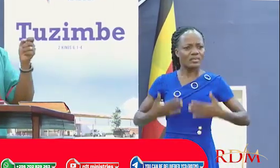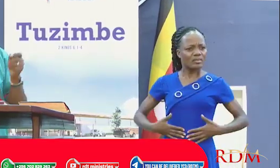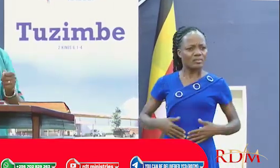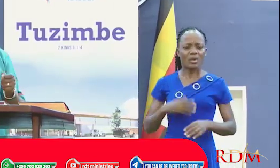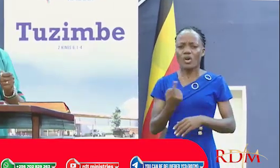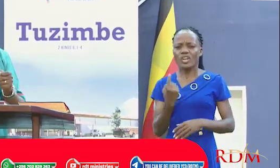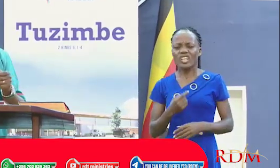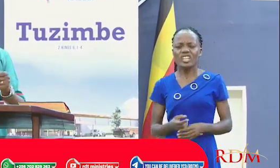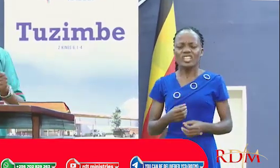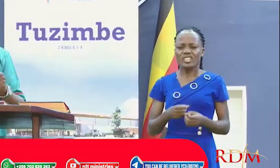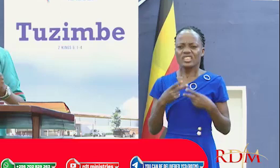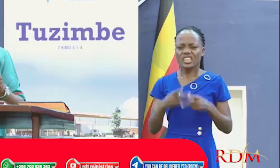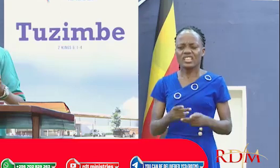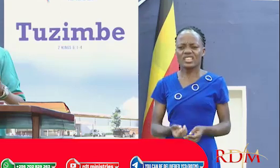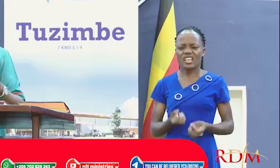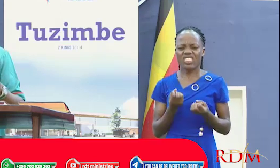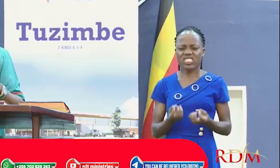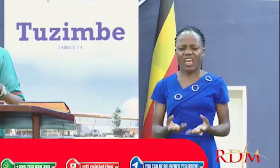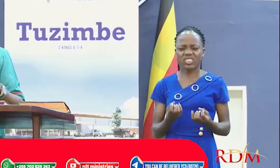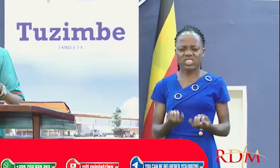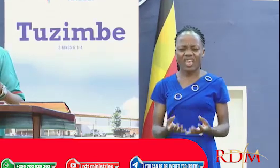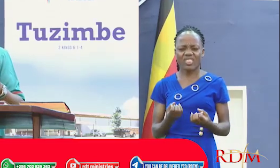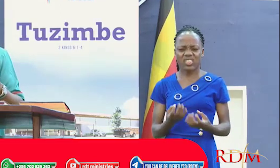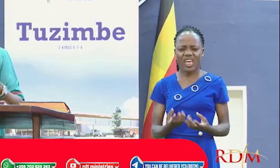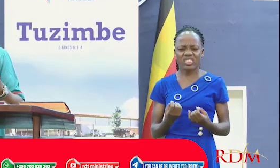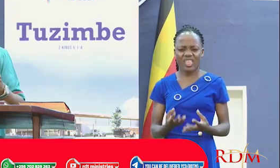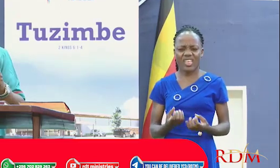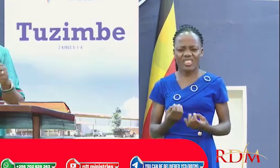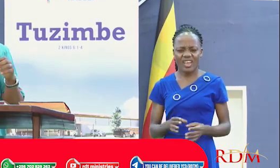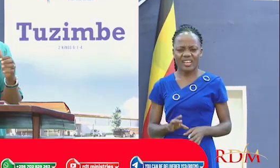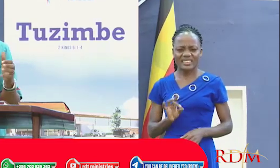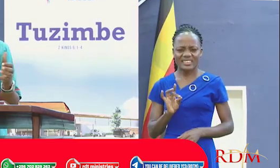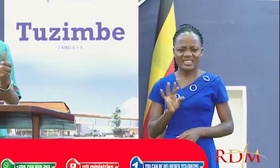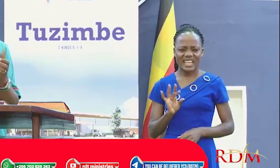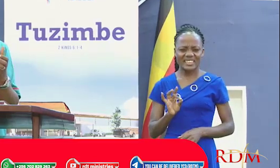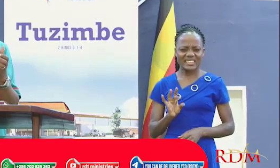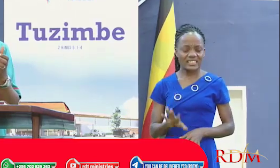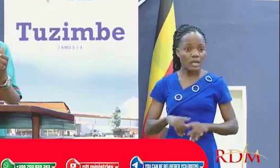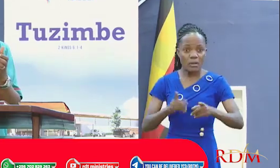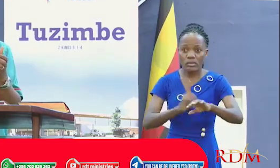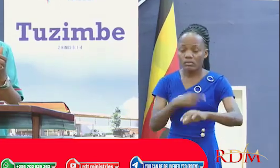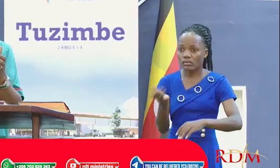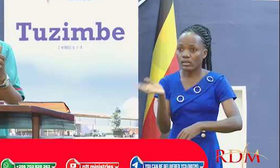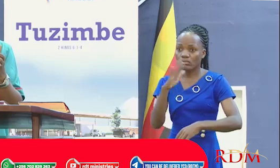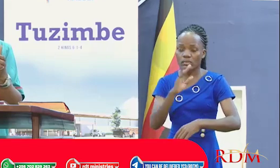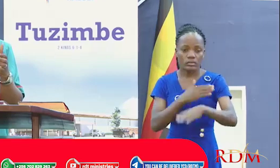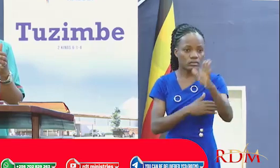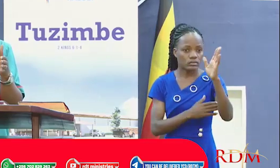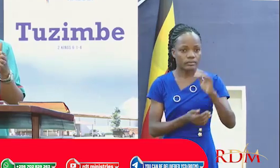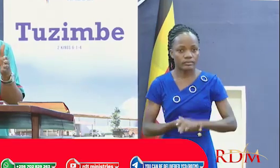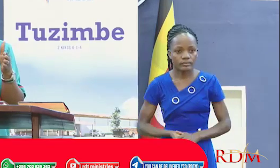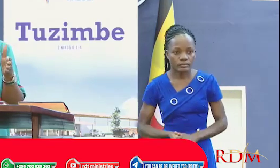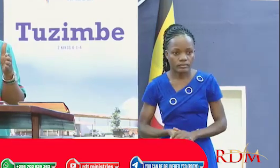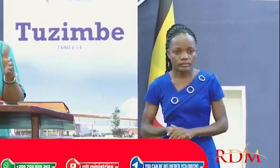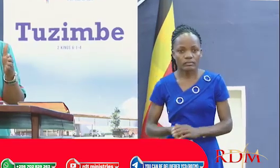kuvunda. It's ruled by the law of rotting. But if we come back to God, what